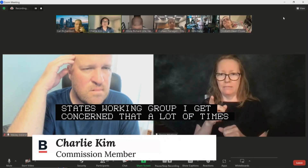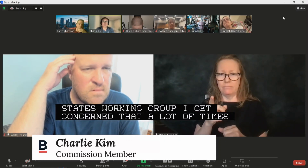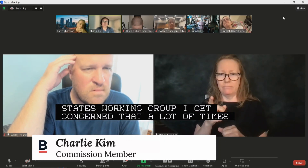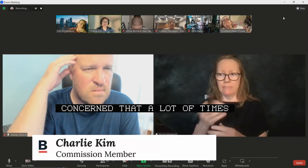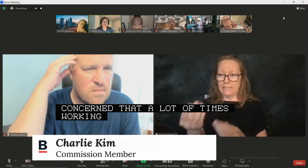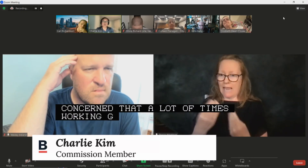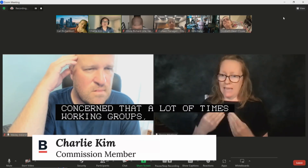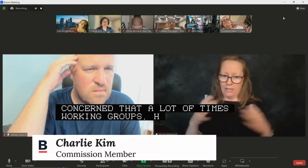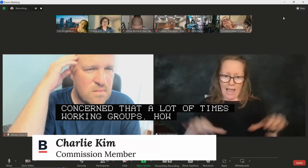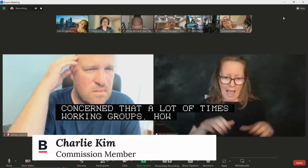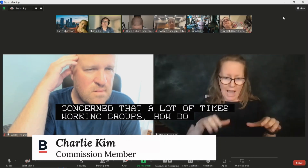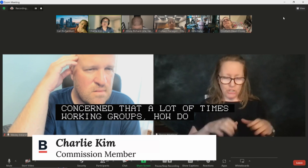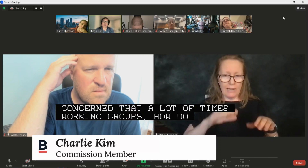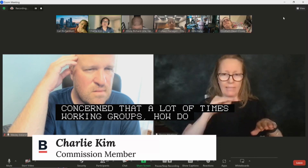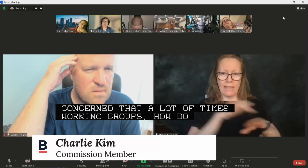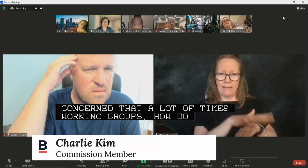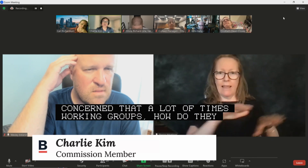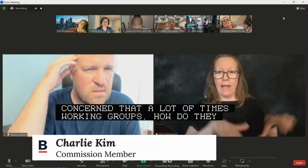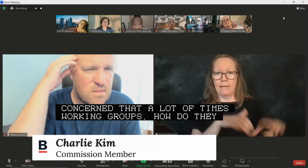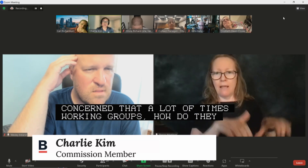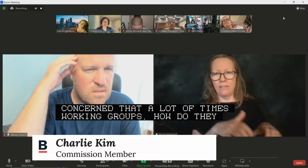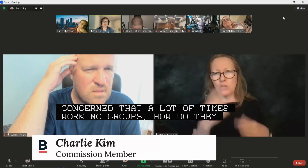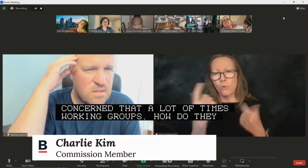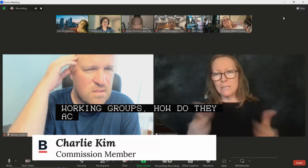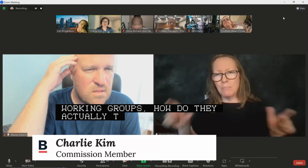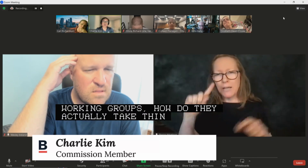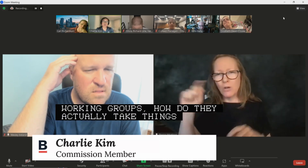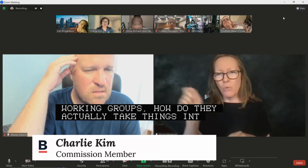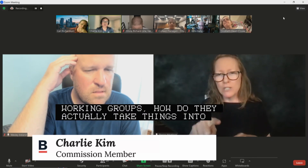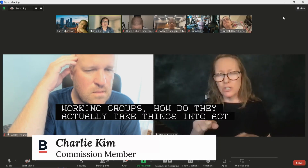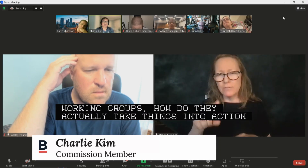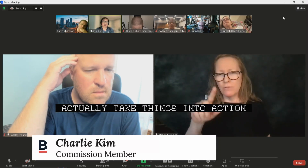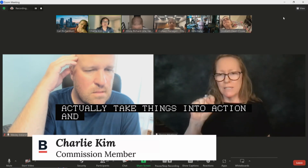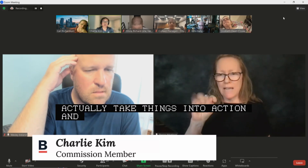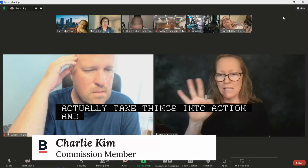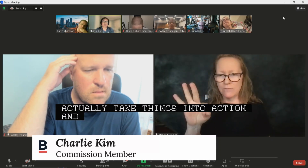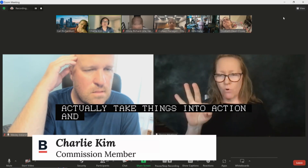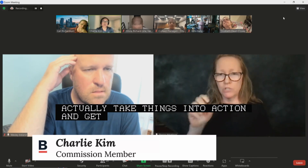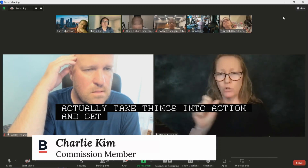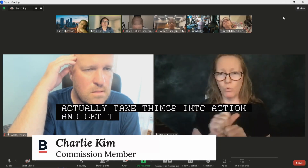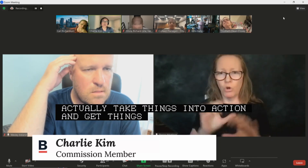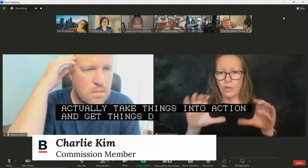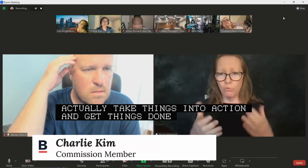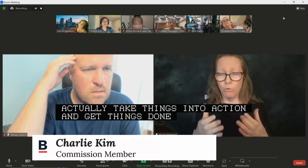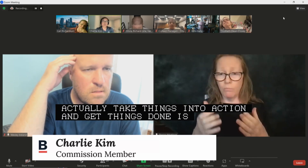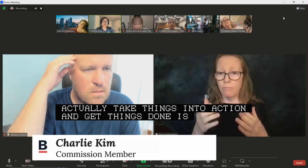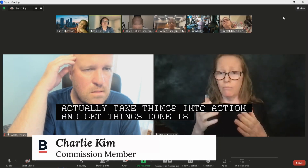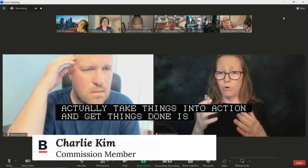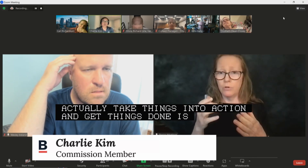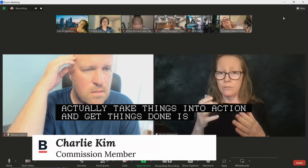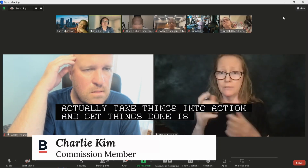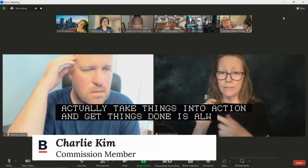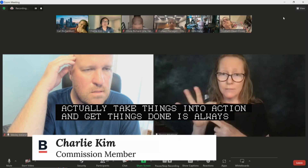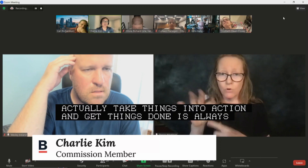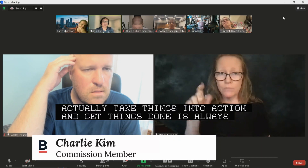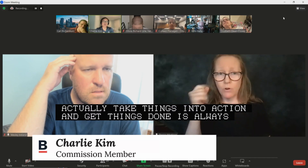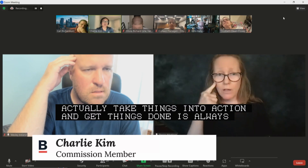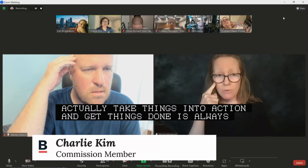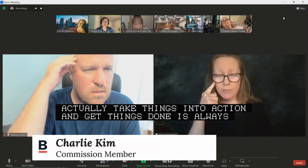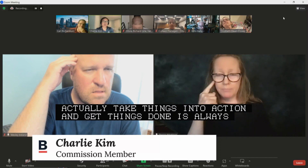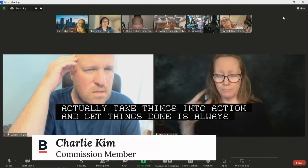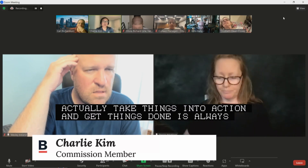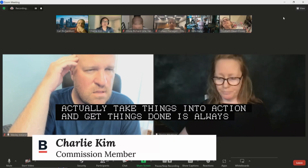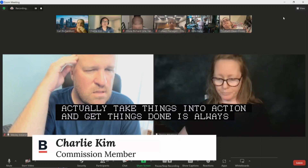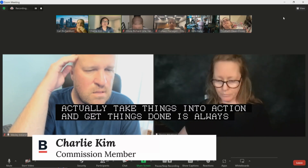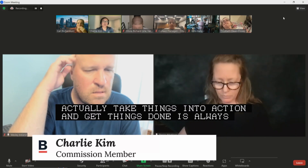get things done is always the big question of a working group versus a task force in public and government. But this one, and I'm not sure